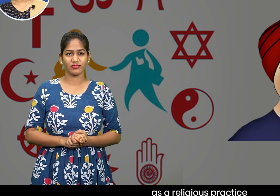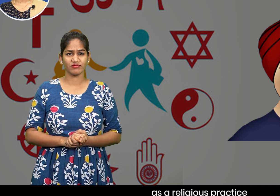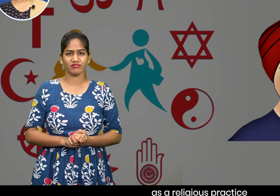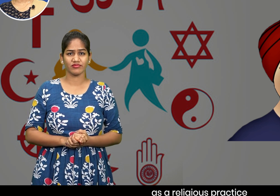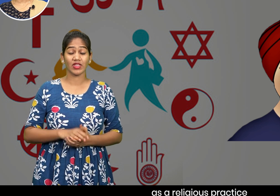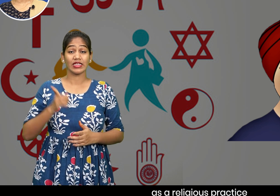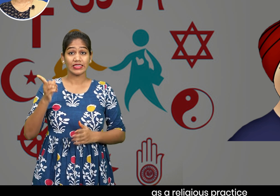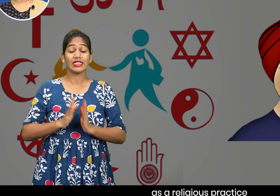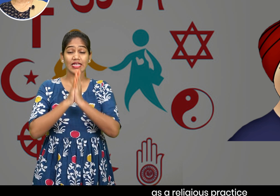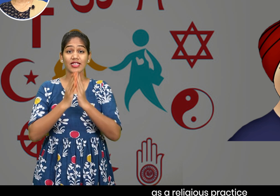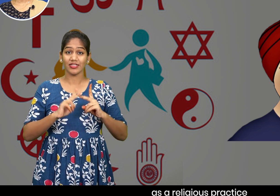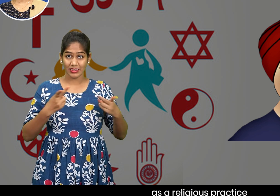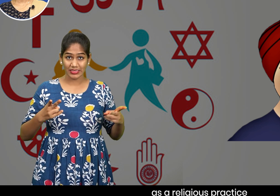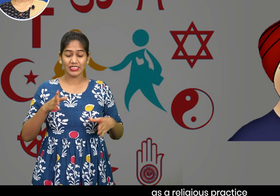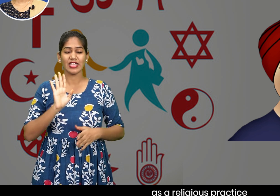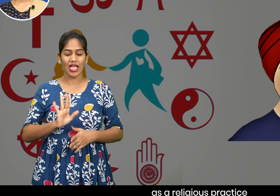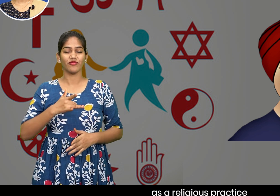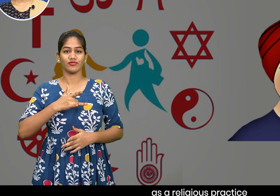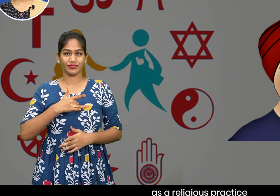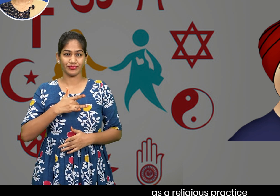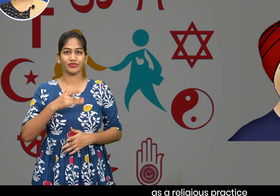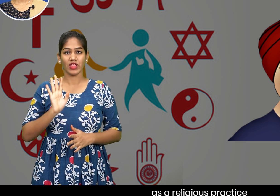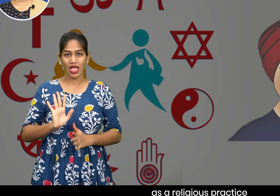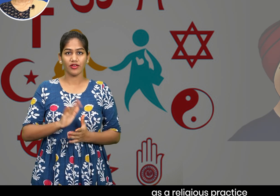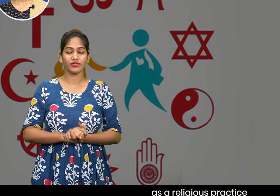as a religious practice.